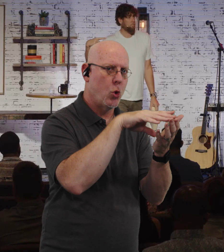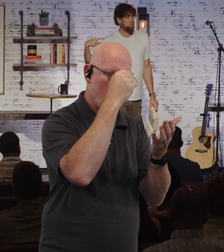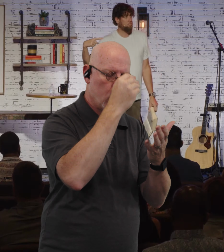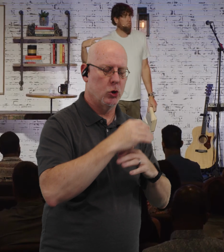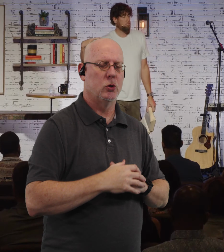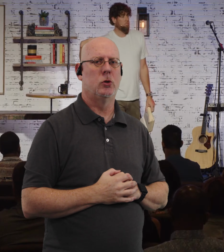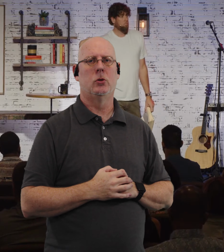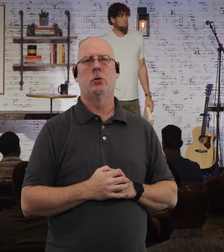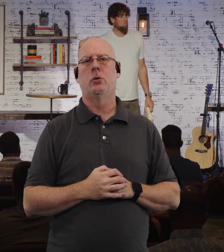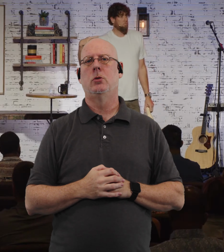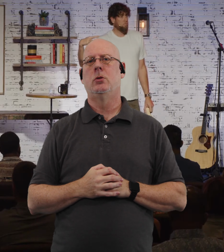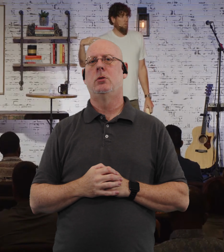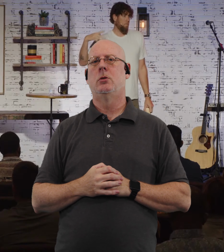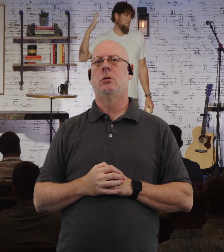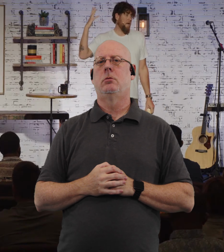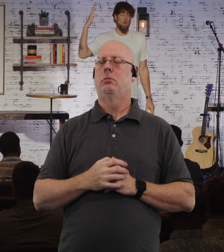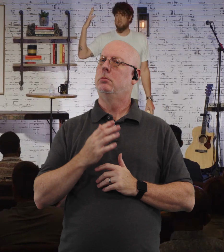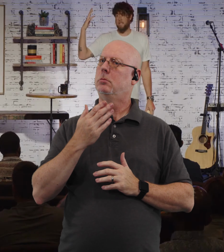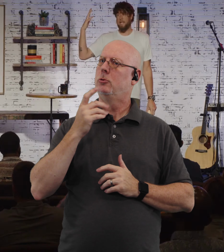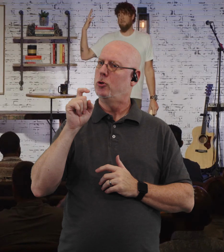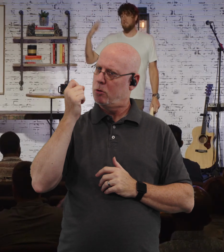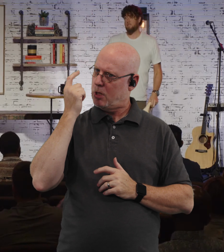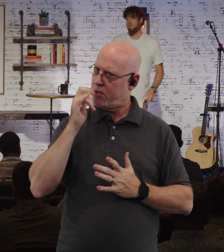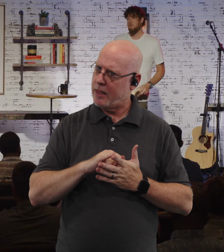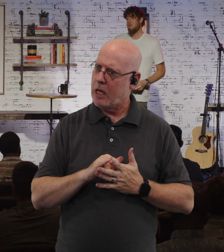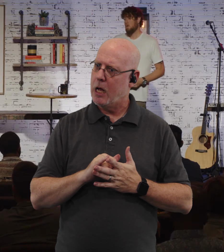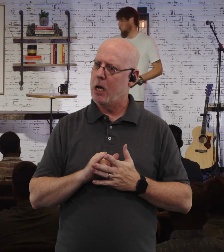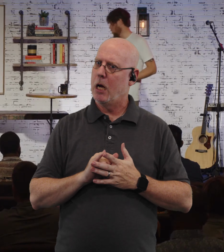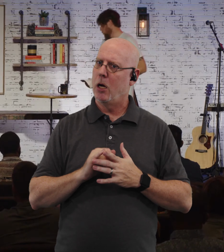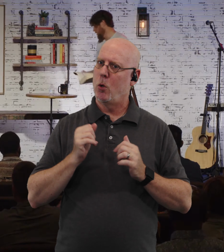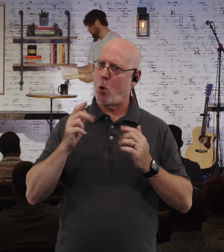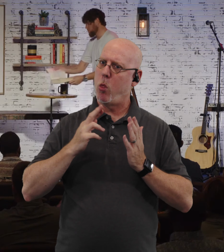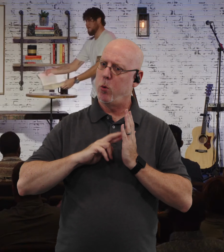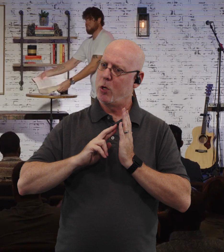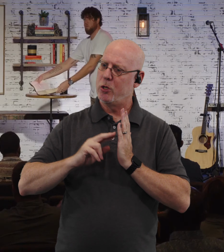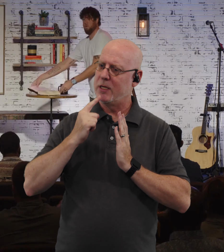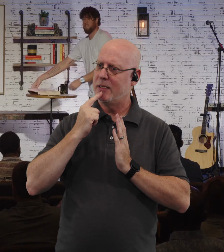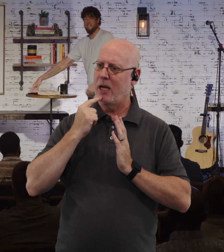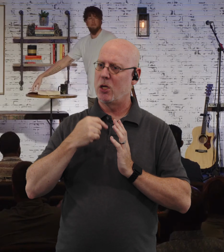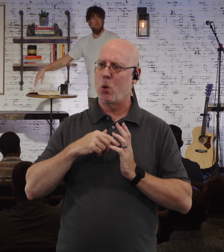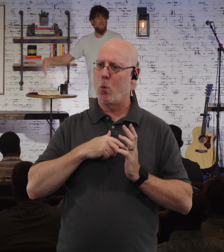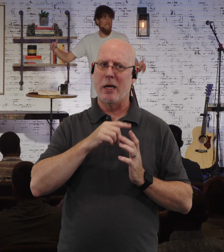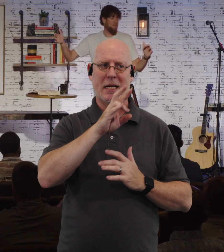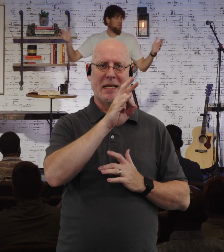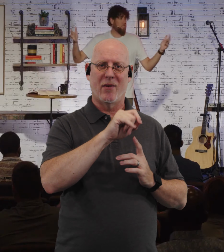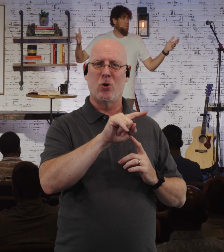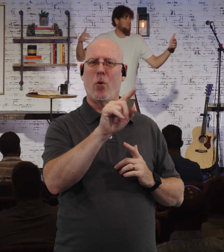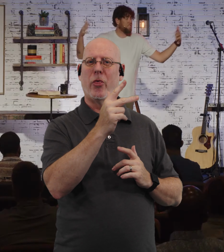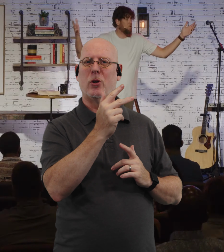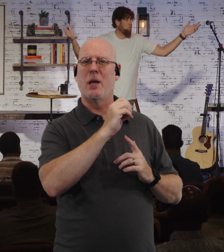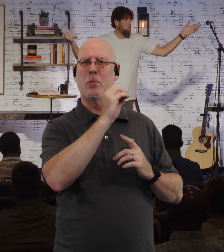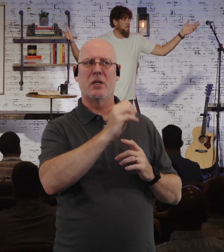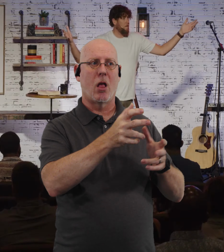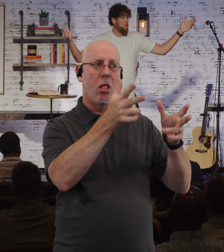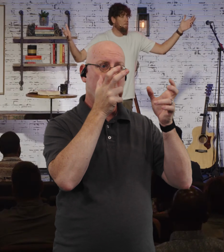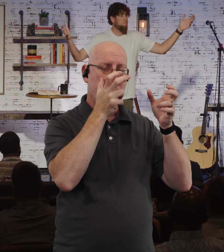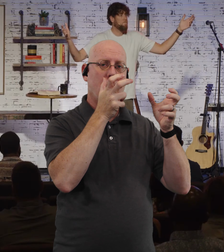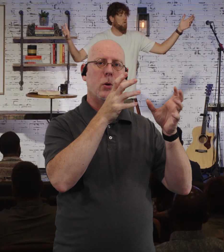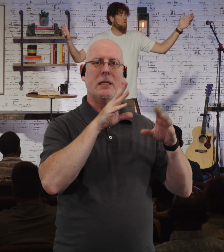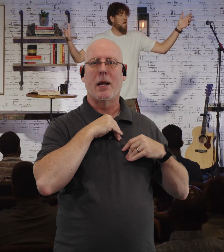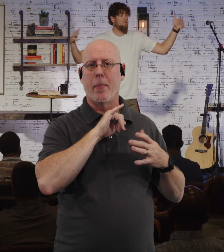something. We better understand that because all the research says that we only take in between 7 and 13% of what we